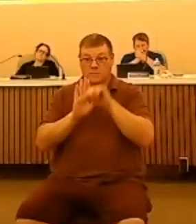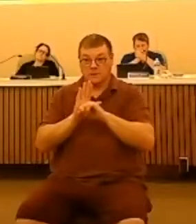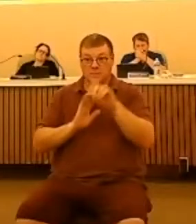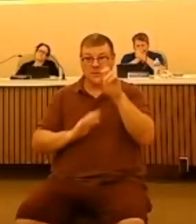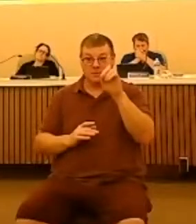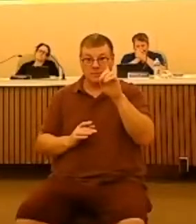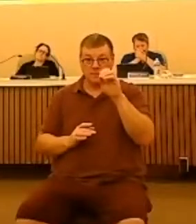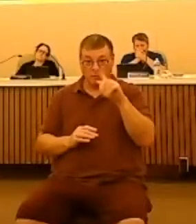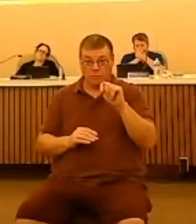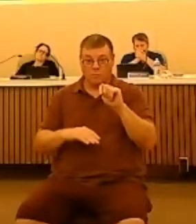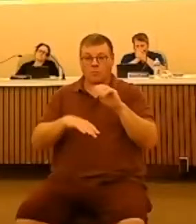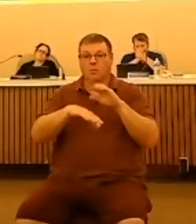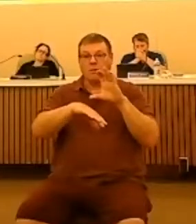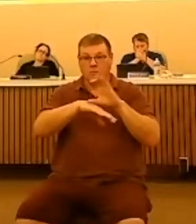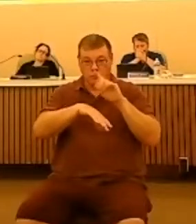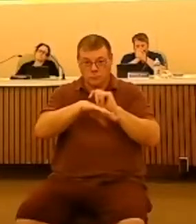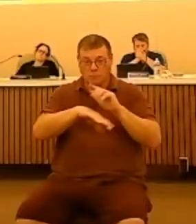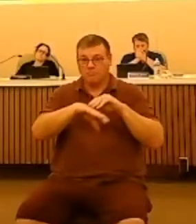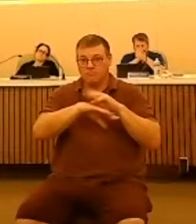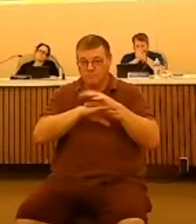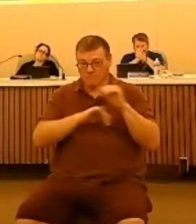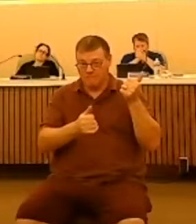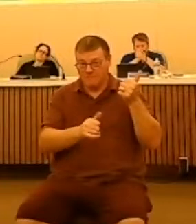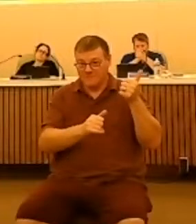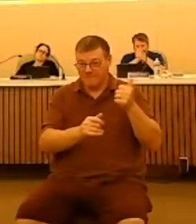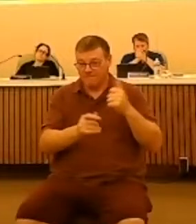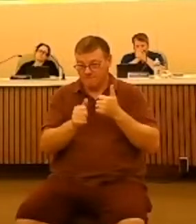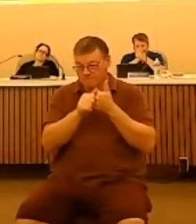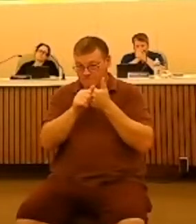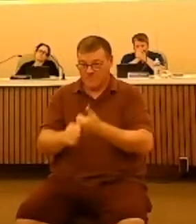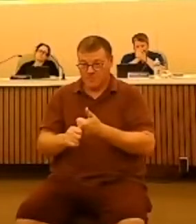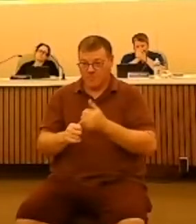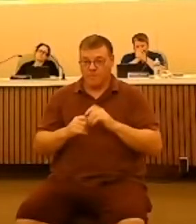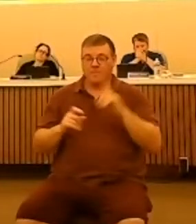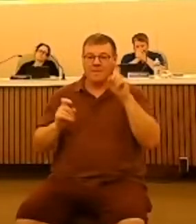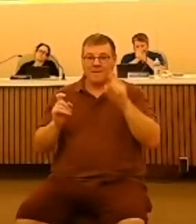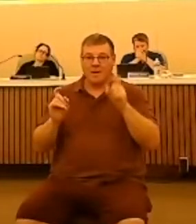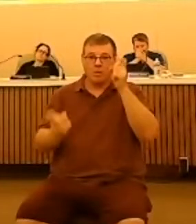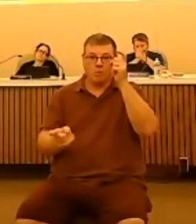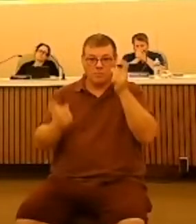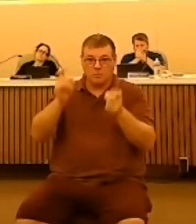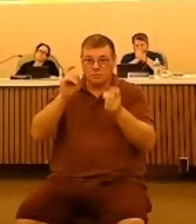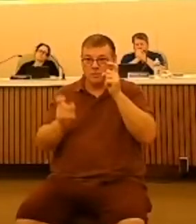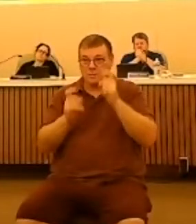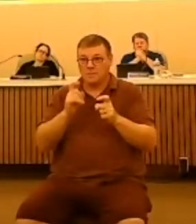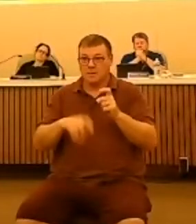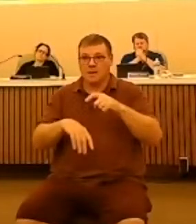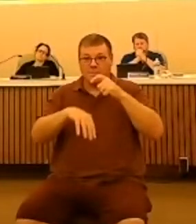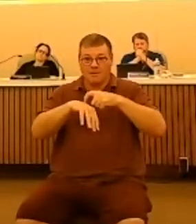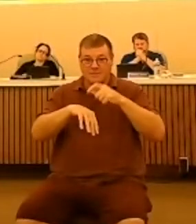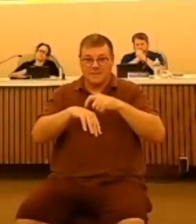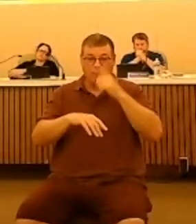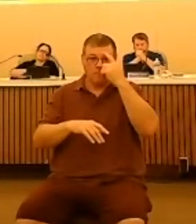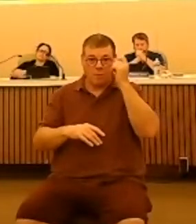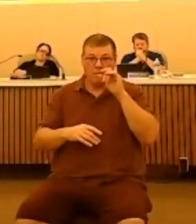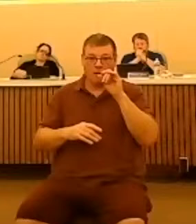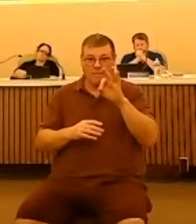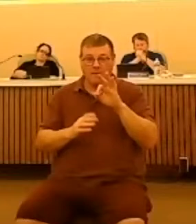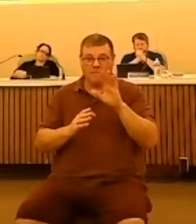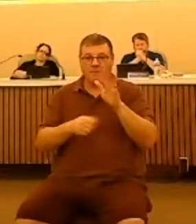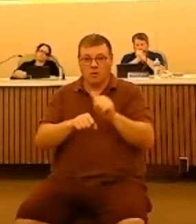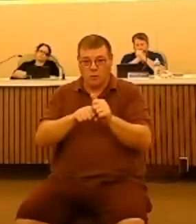the consultant followed, and they had to adjust basically the counts they got because of the